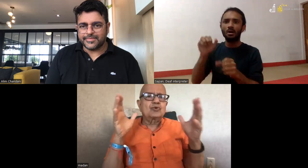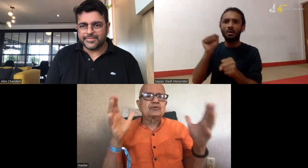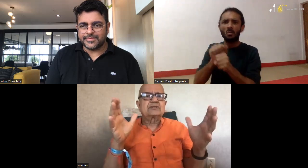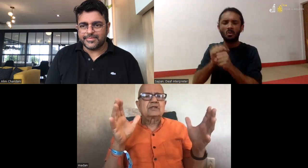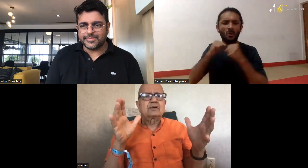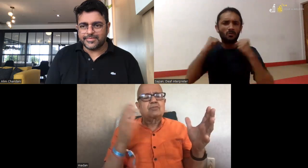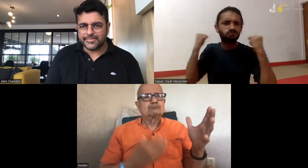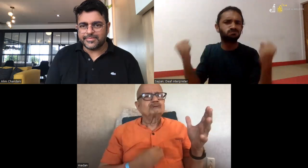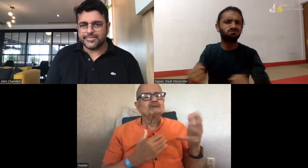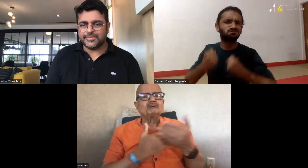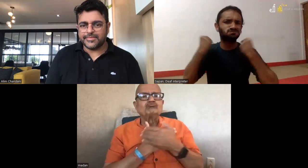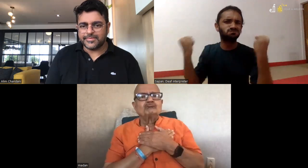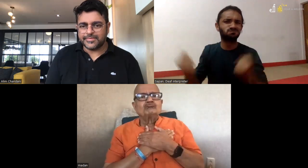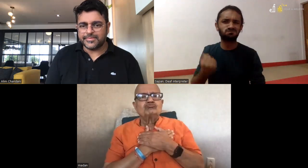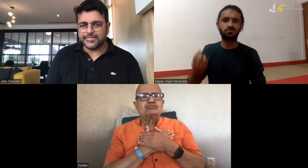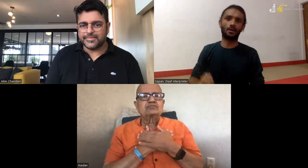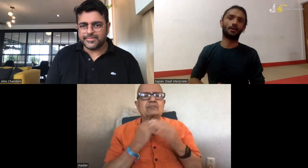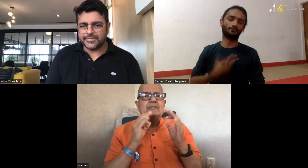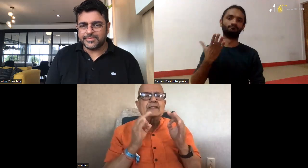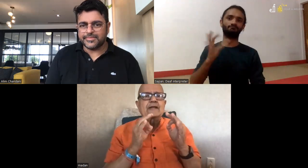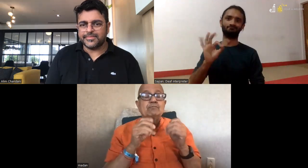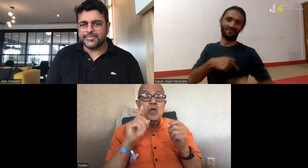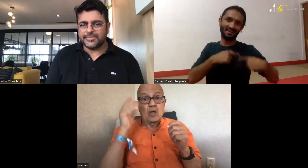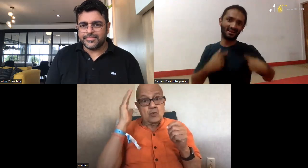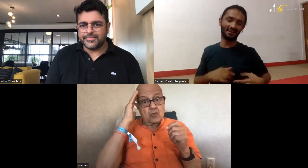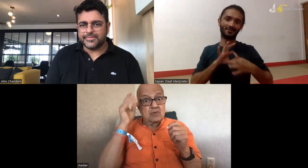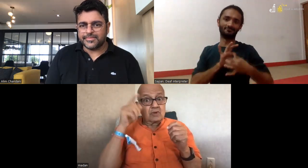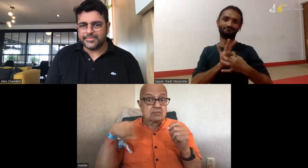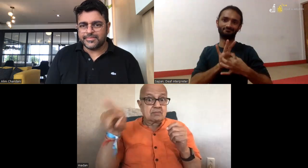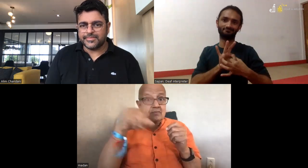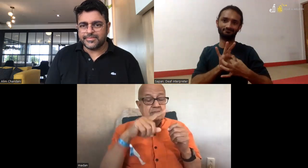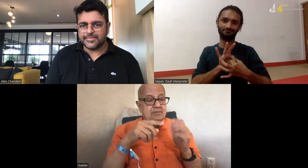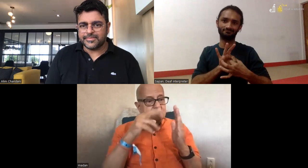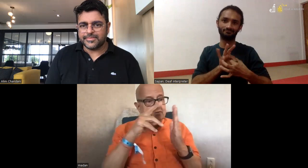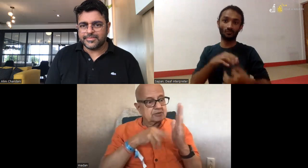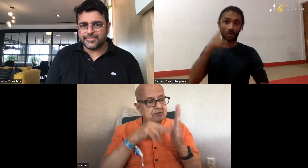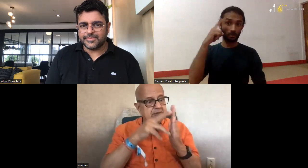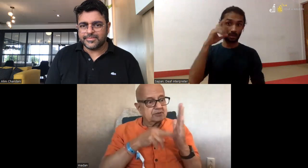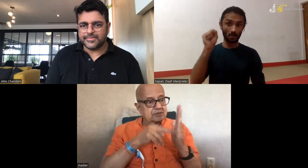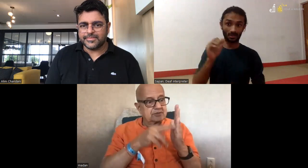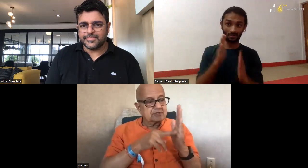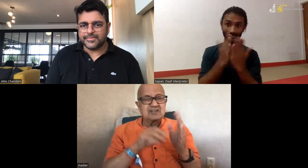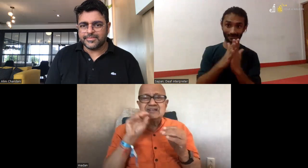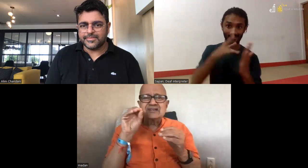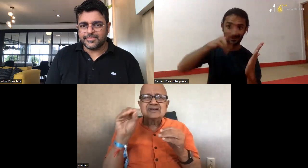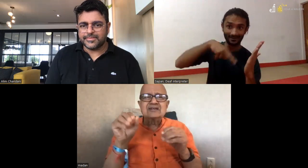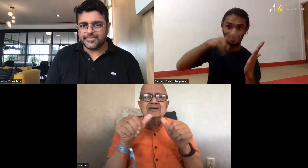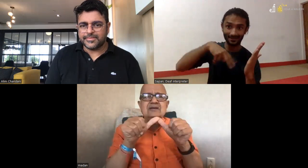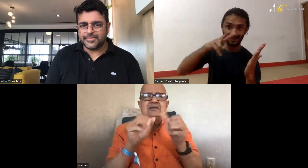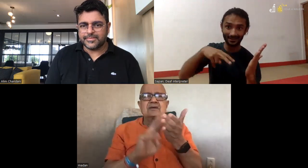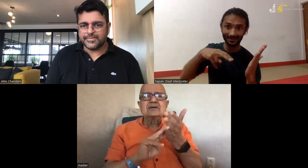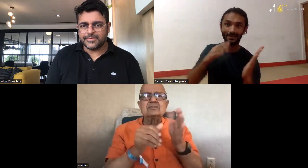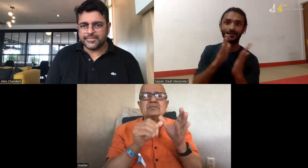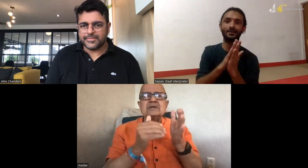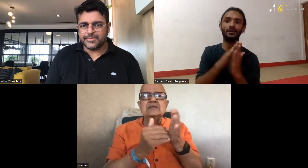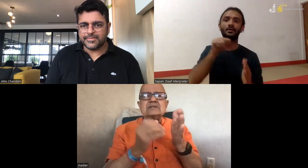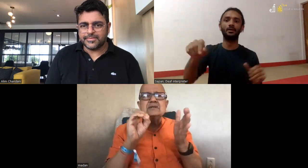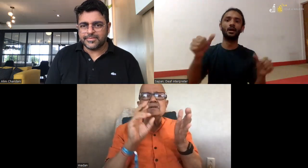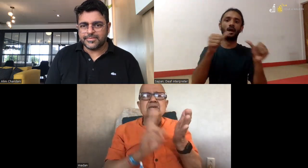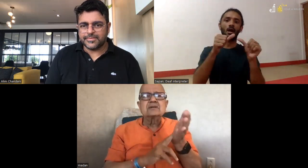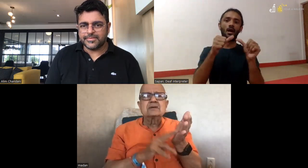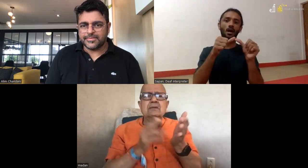and it has been a lot of hard work and very rewarding. I've been able to connect to it.